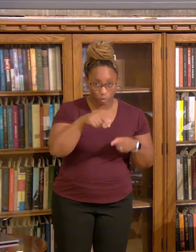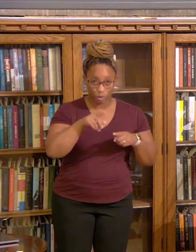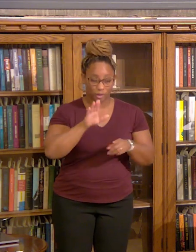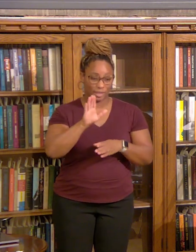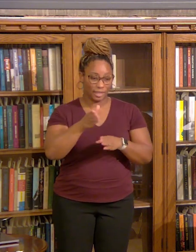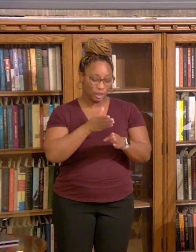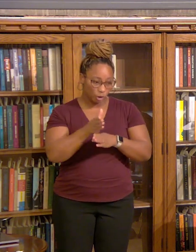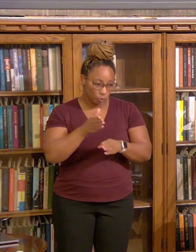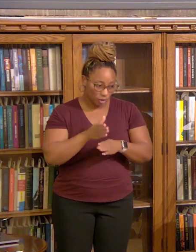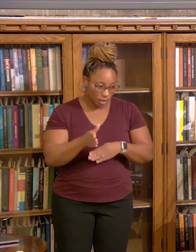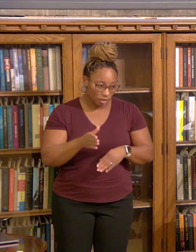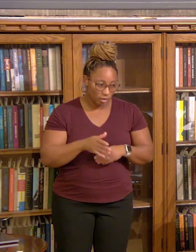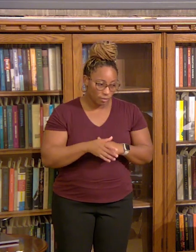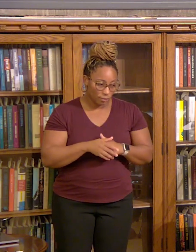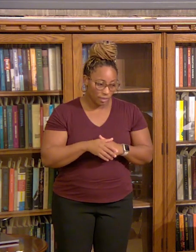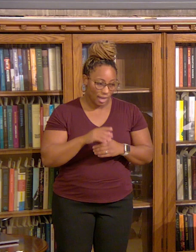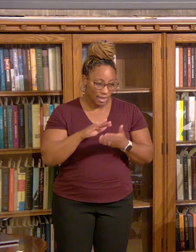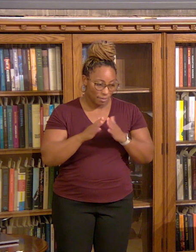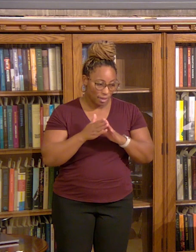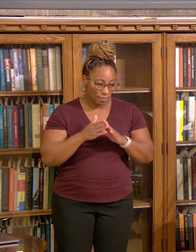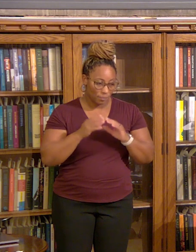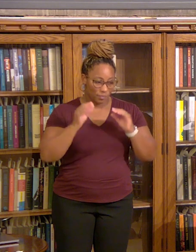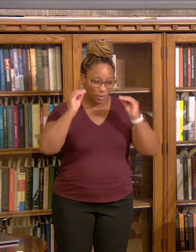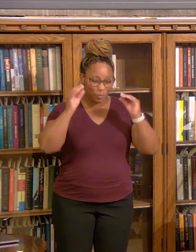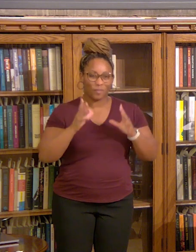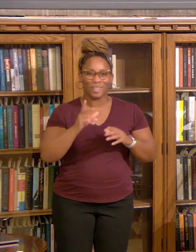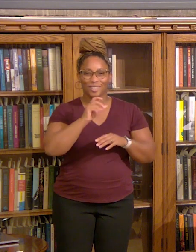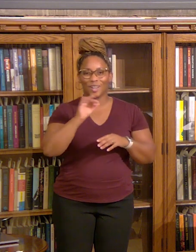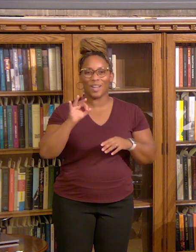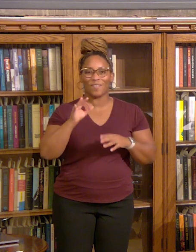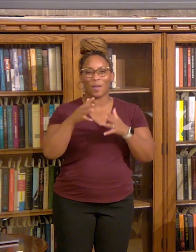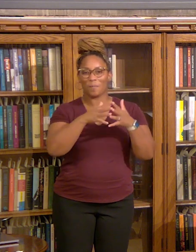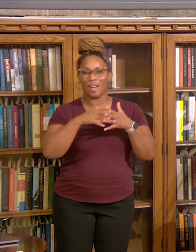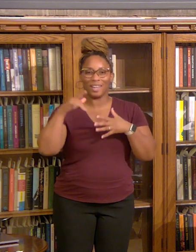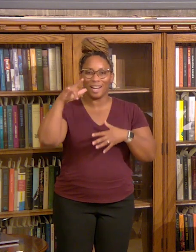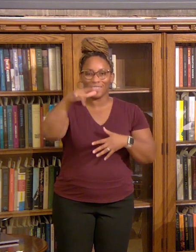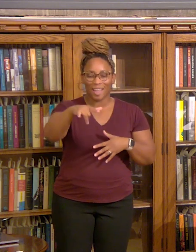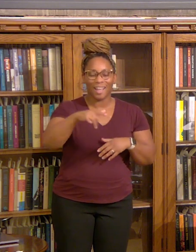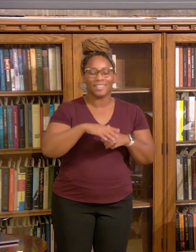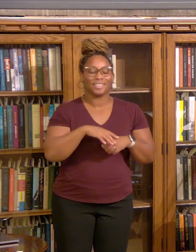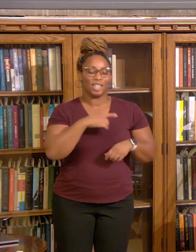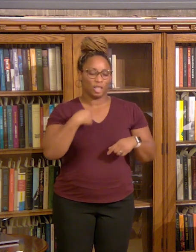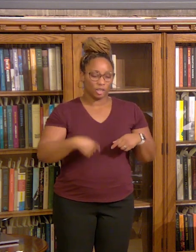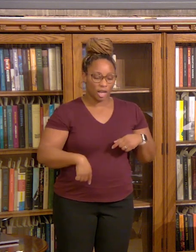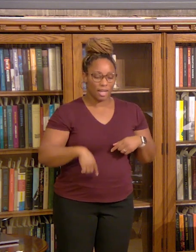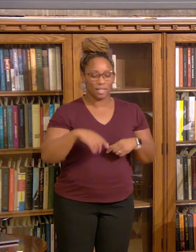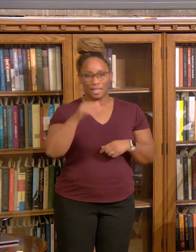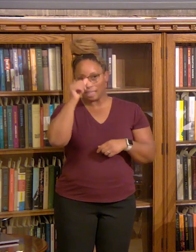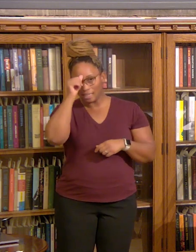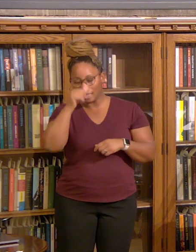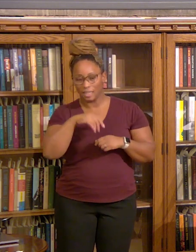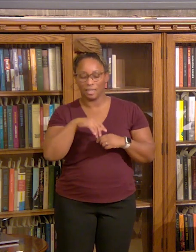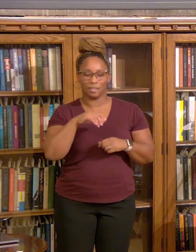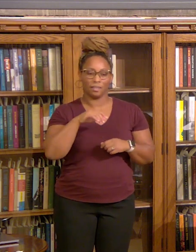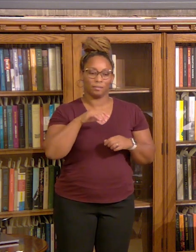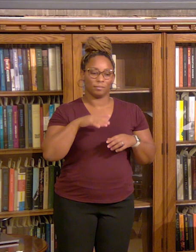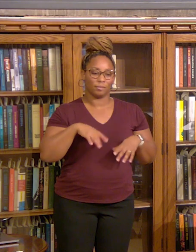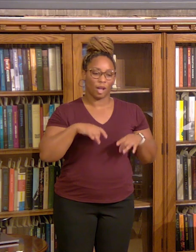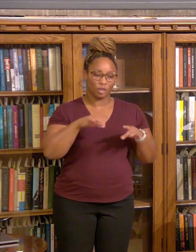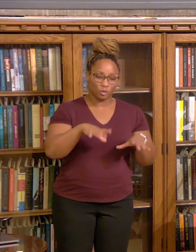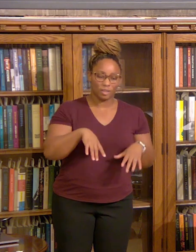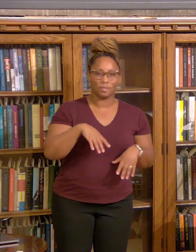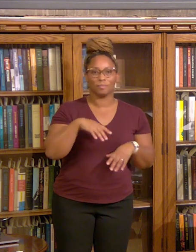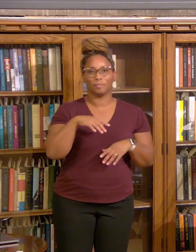earning the nickname the professor of American Airlines China India Sagal South Africa Austria Australia